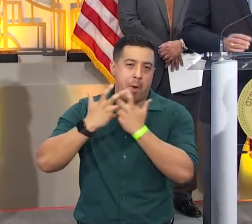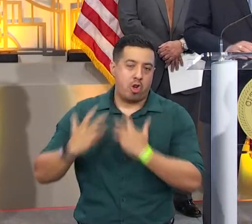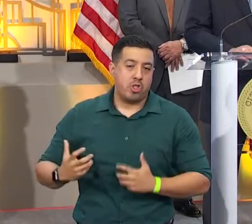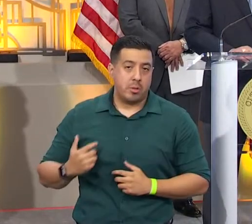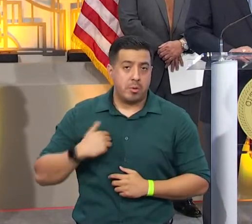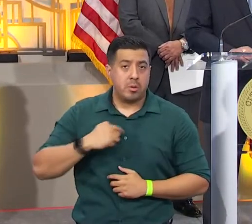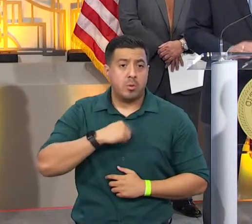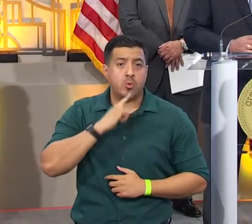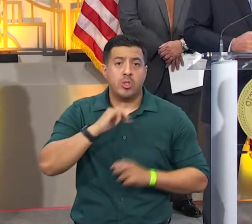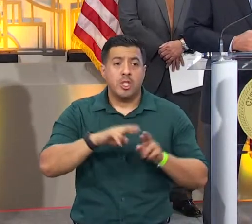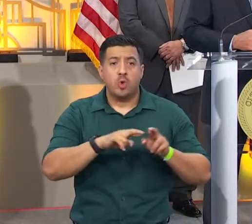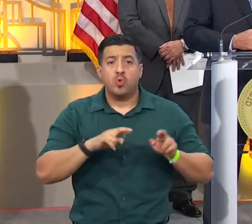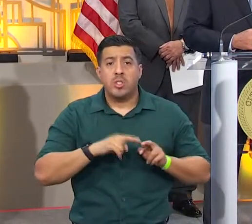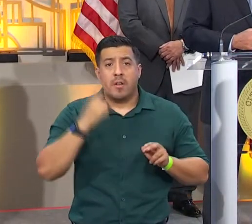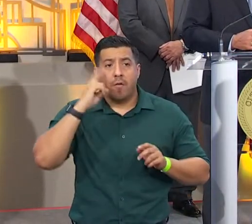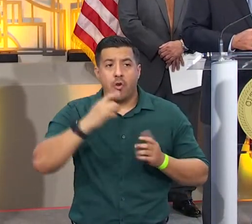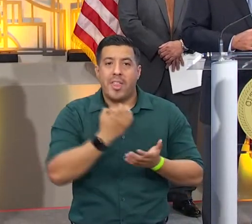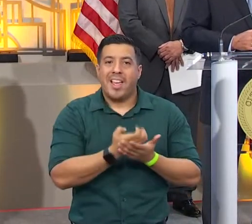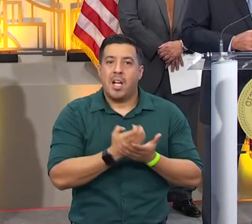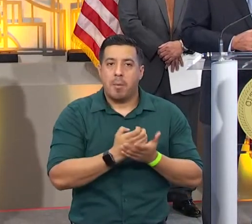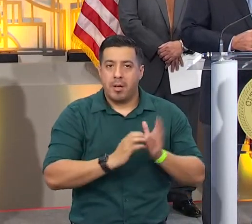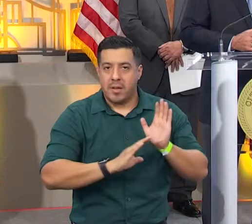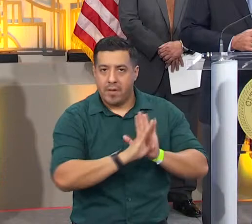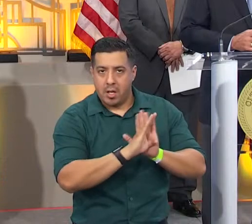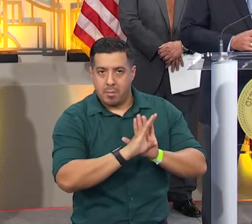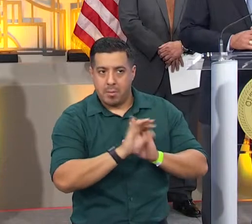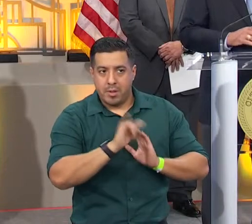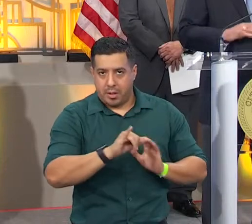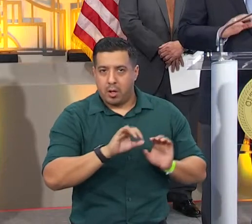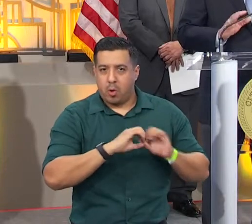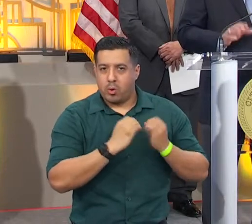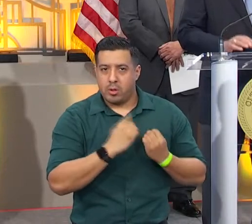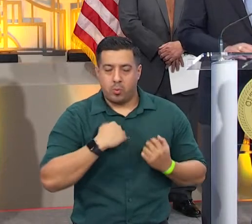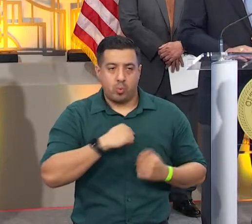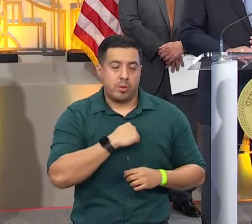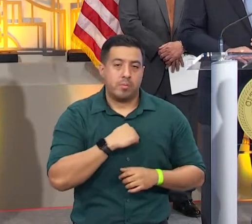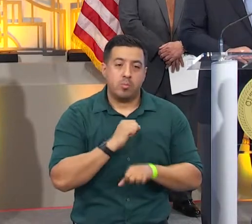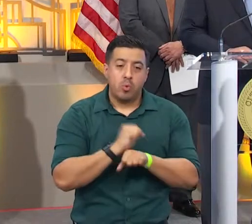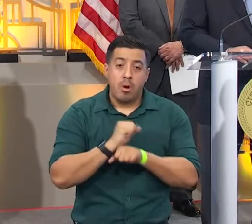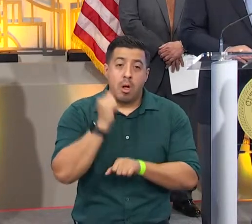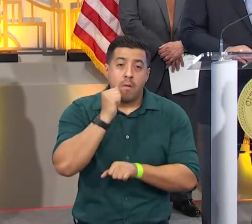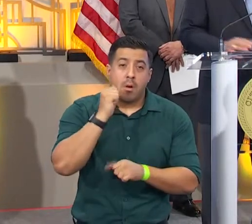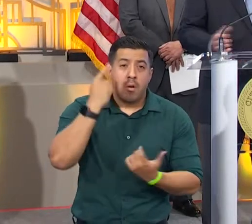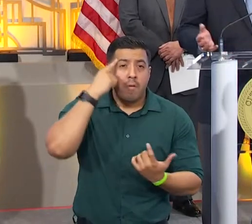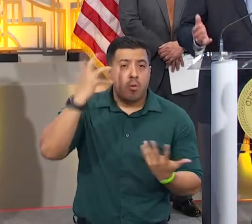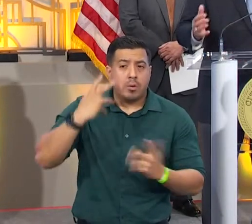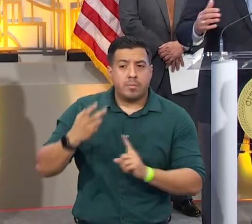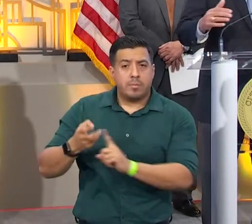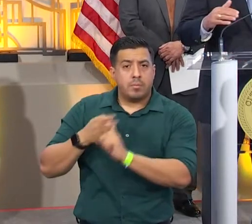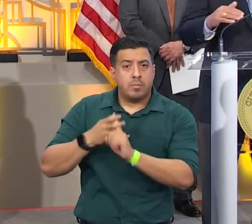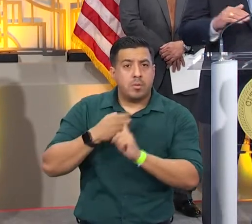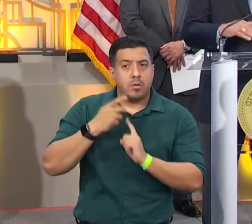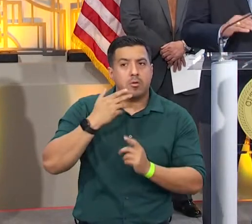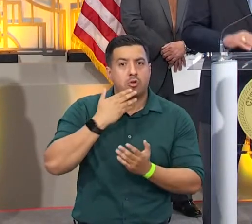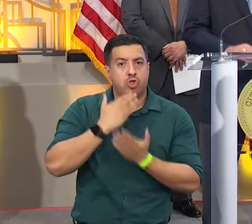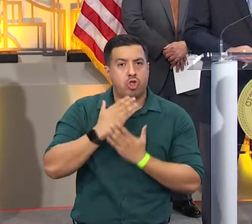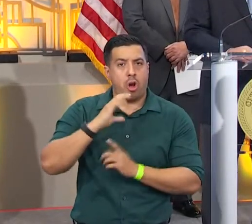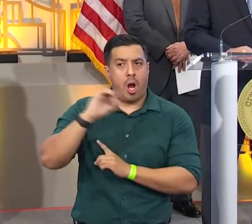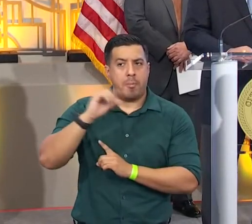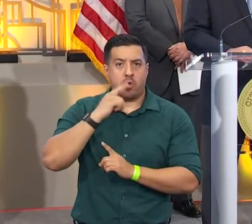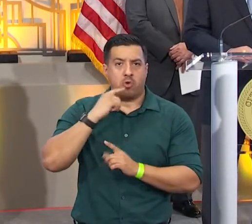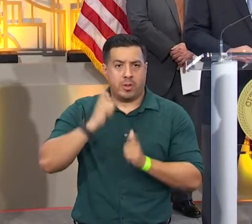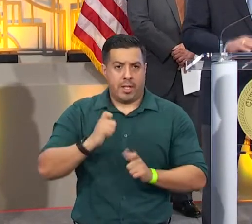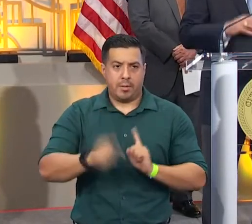the regional economic development organization that works every day to not only recruit game-changing companies to